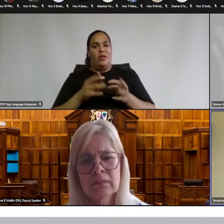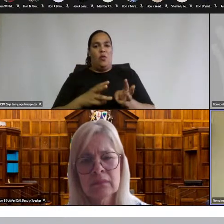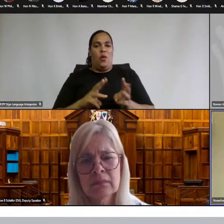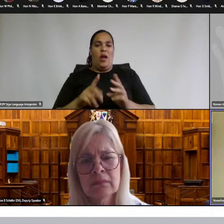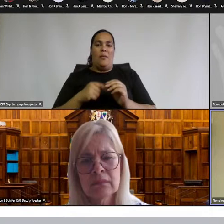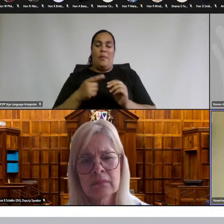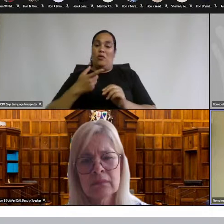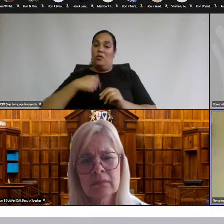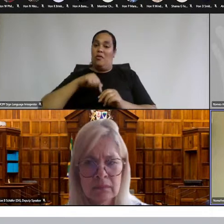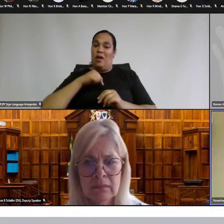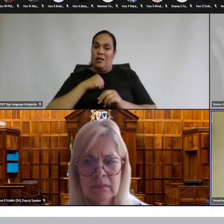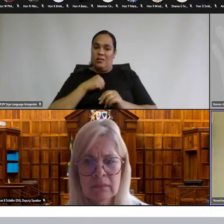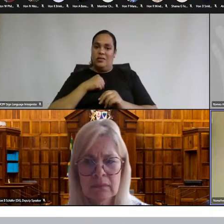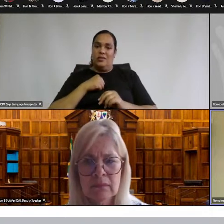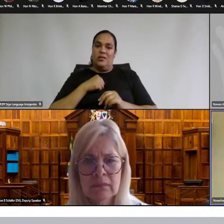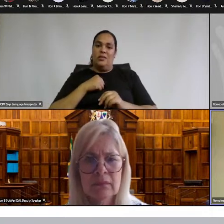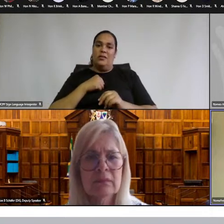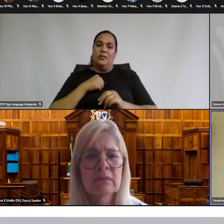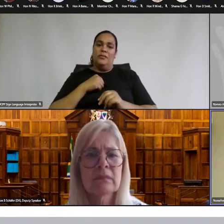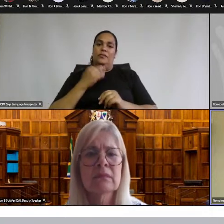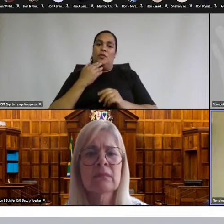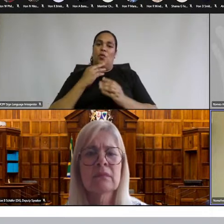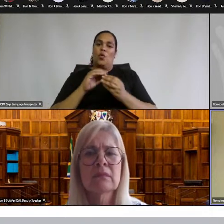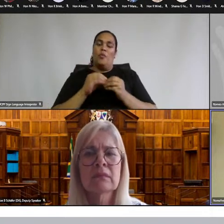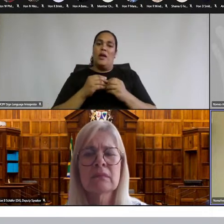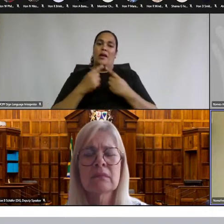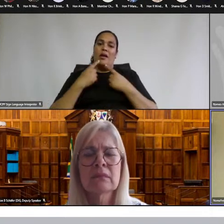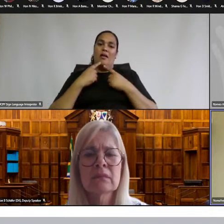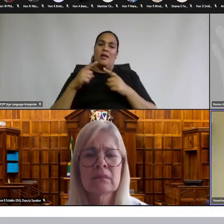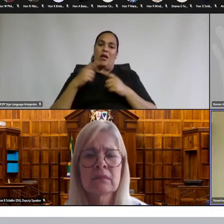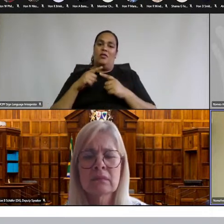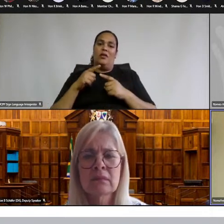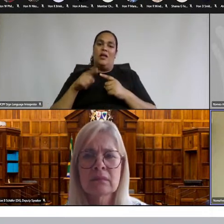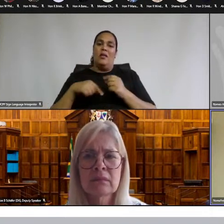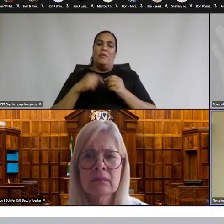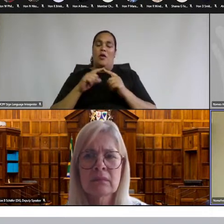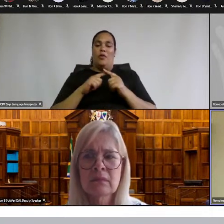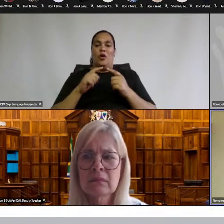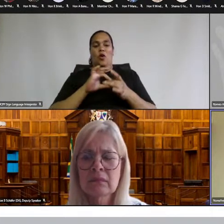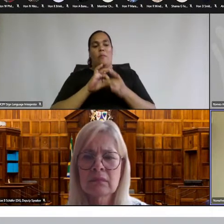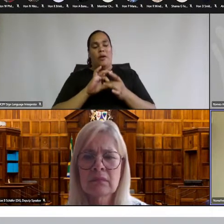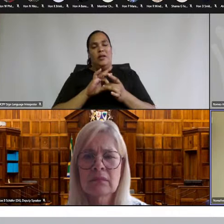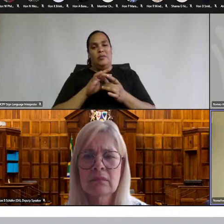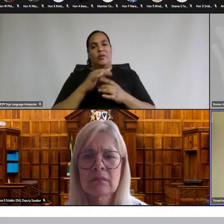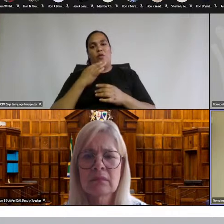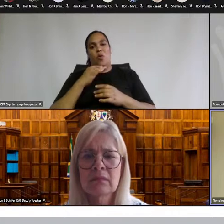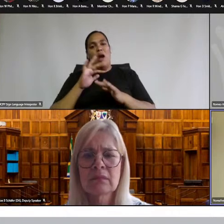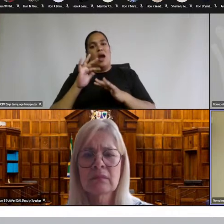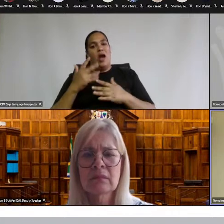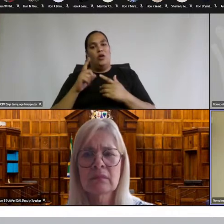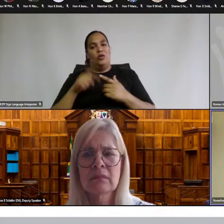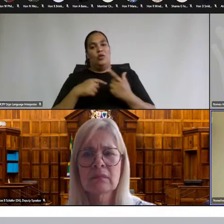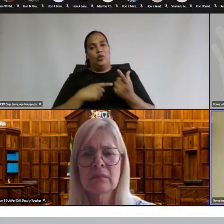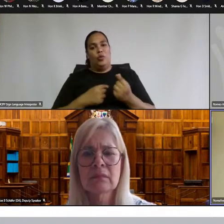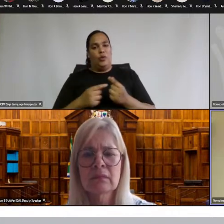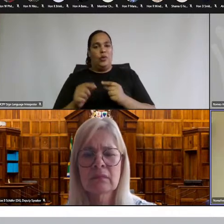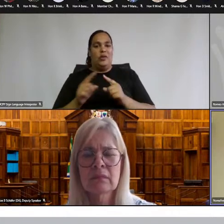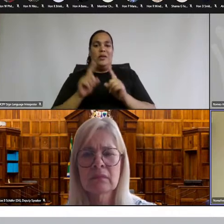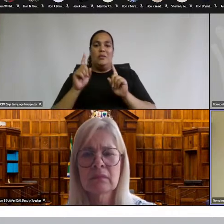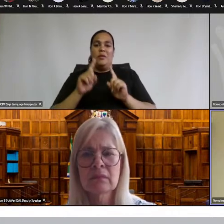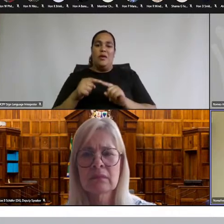of us making a pronouncement in regard of the commitments that this House should do, especially